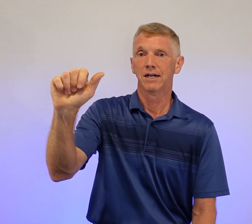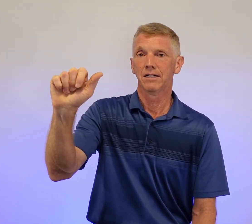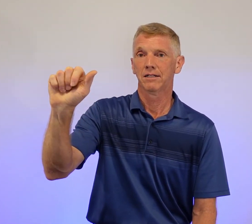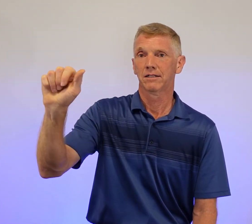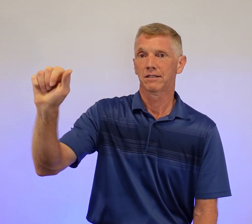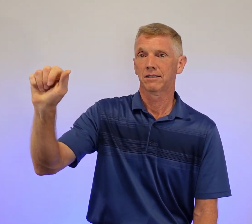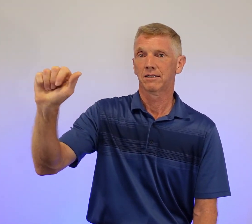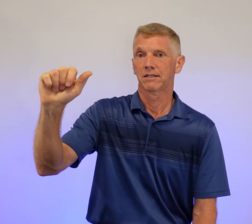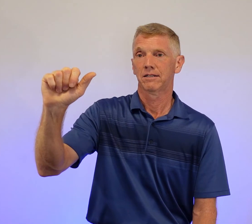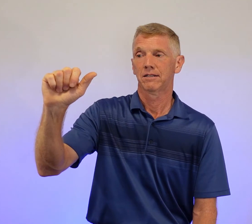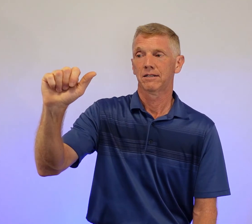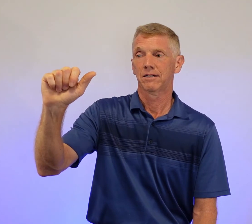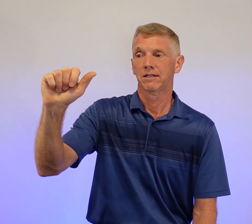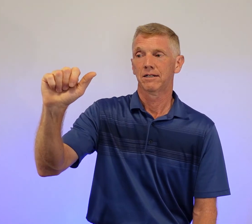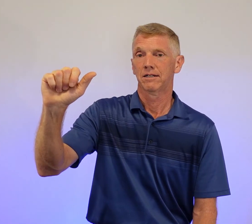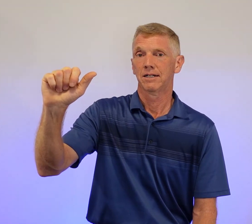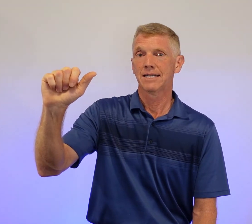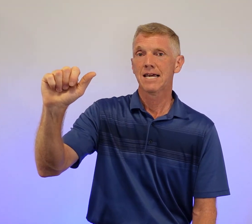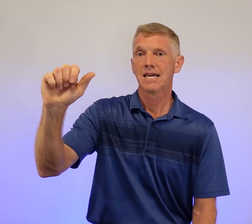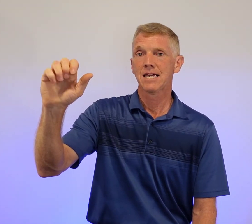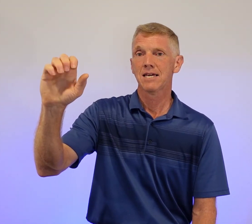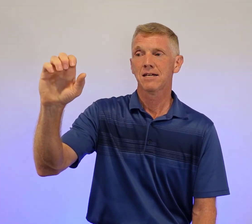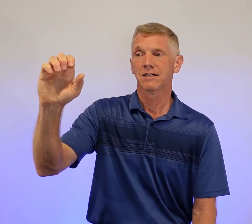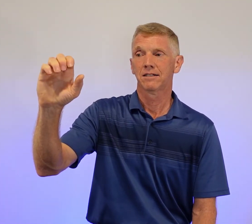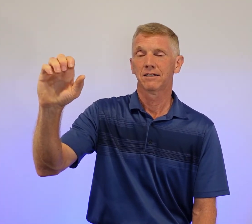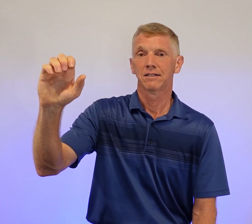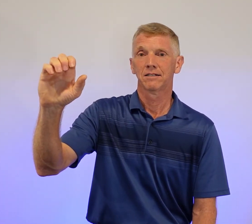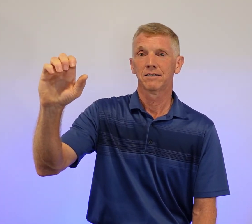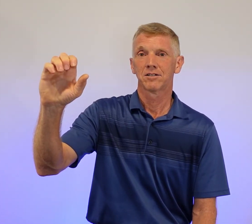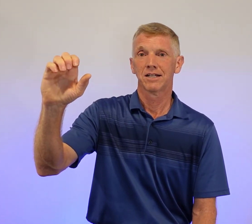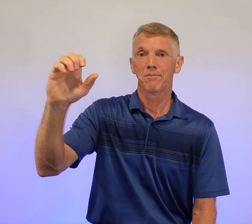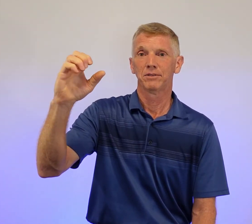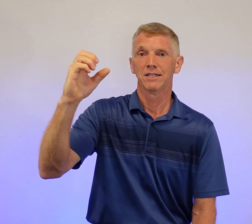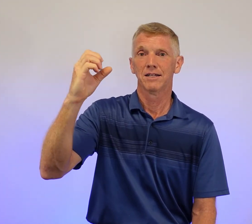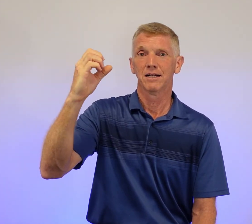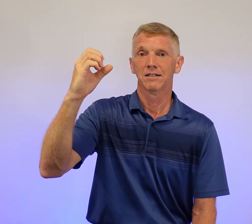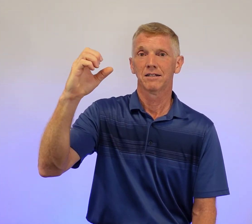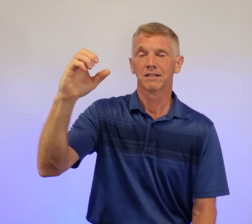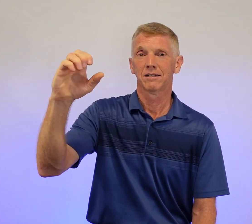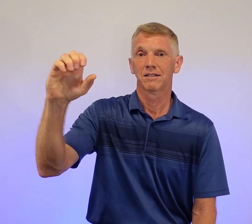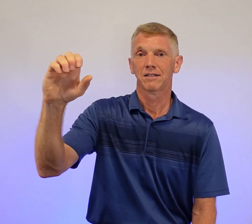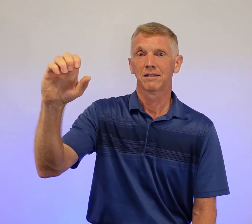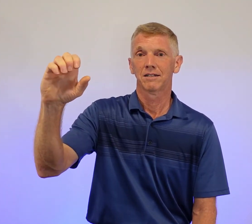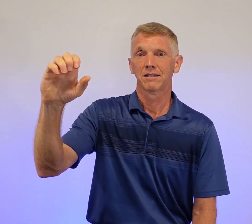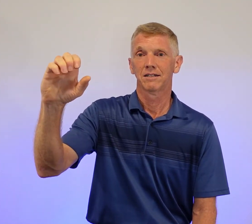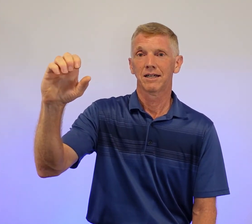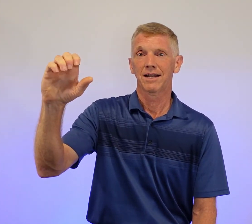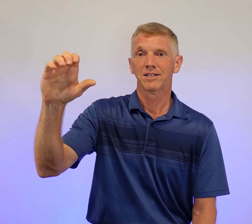done, an E, sloppily done, and a